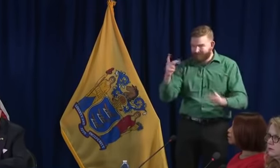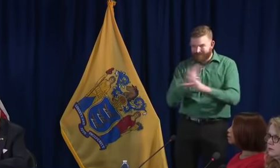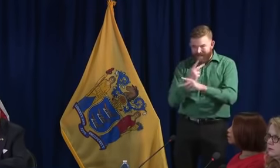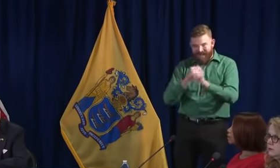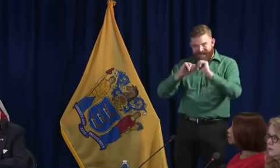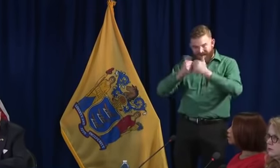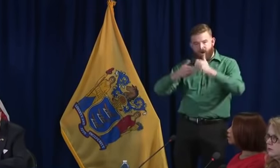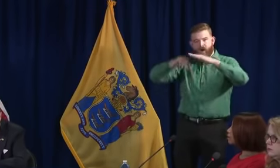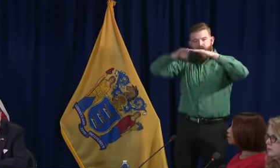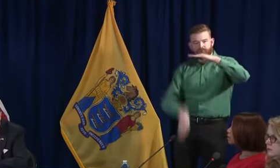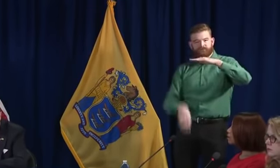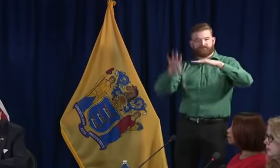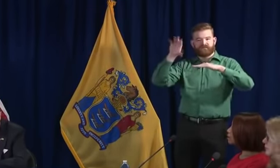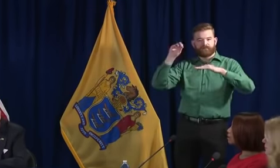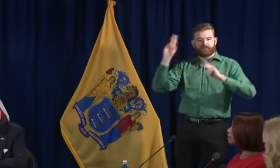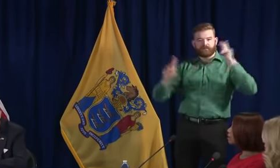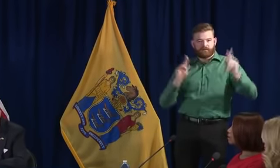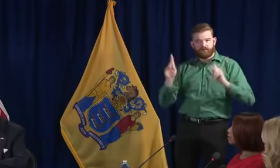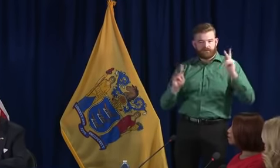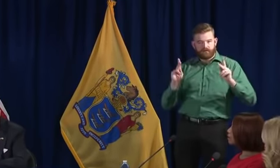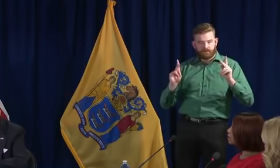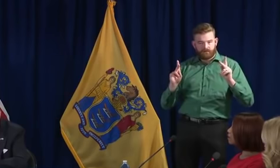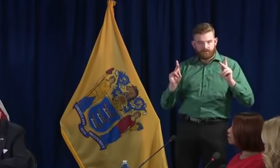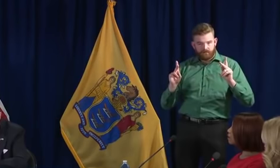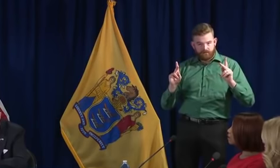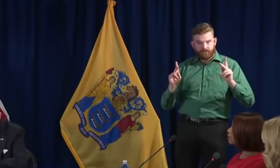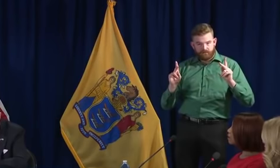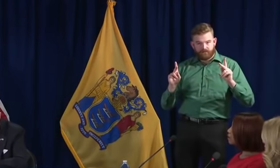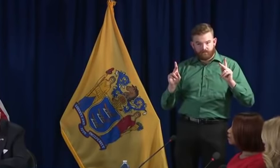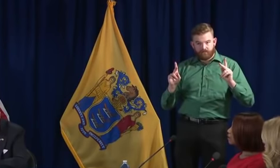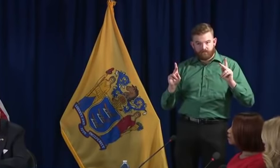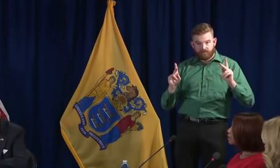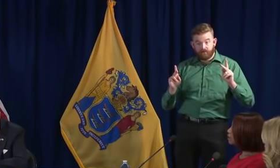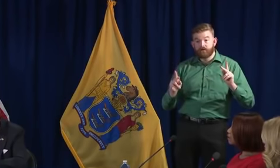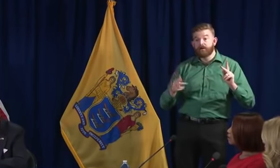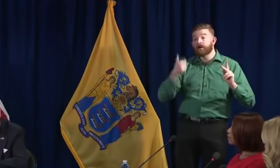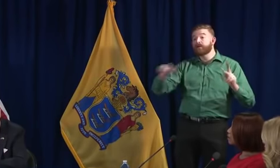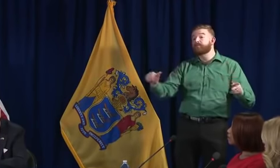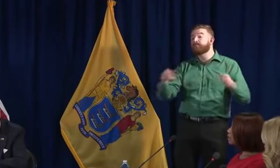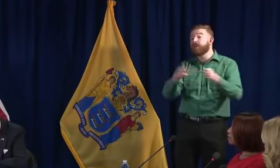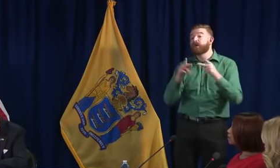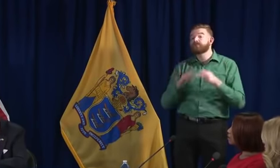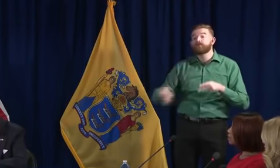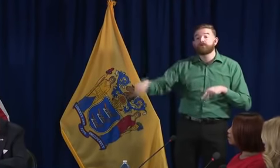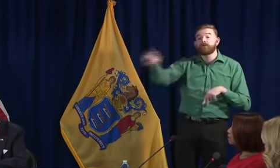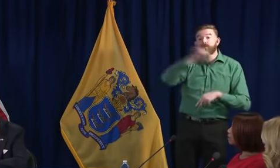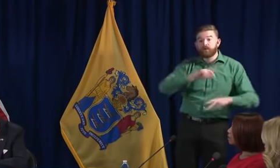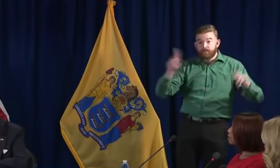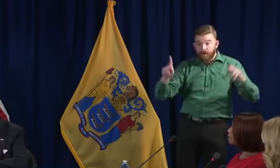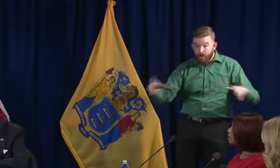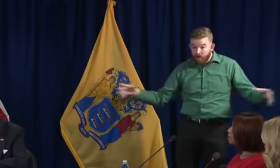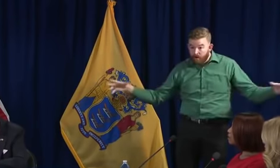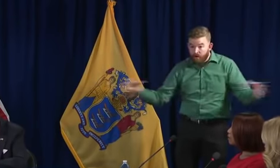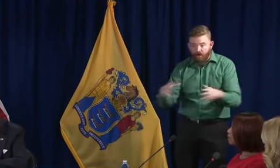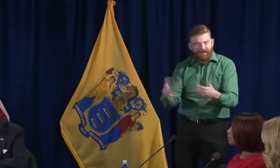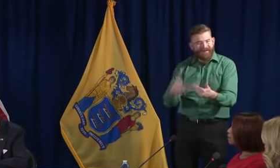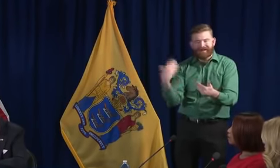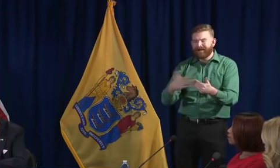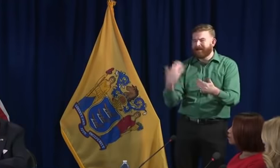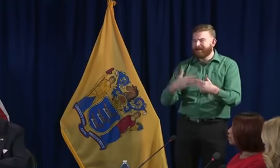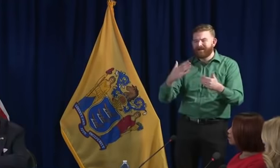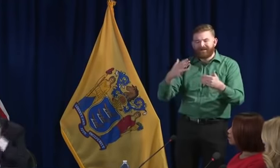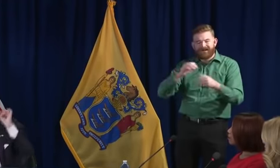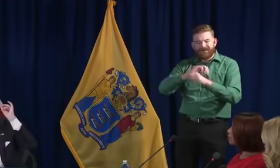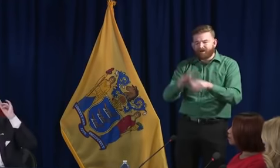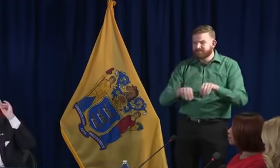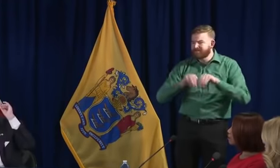health reality. Anywhere a group gathers is a place where coronavirus easily spreads. Even if you're showing no signs of